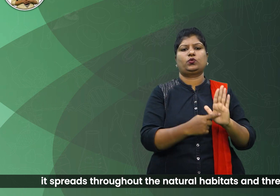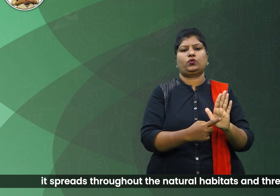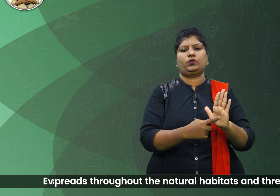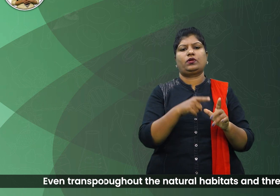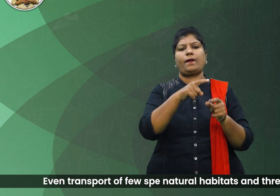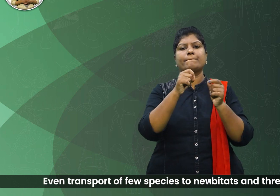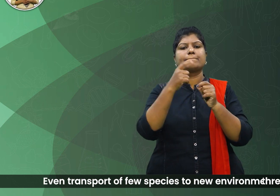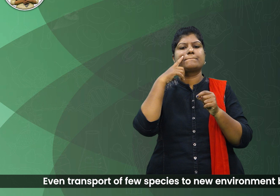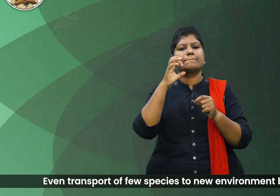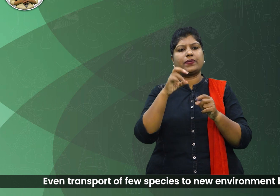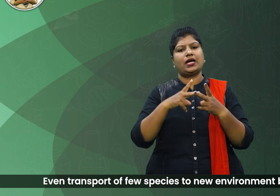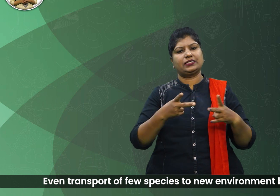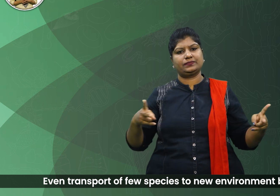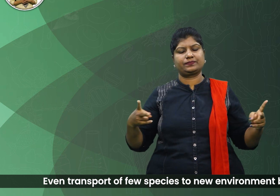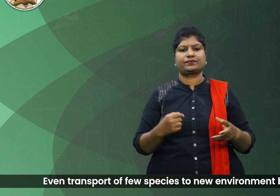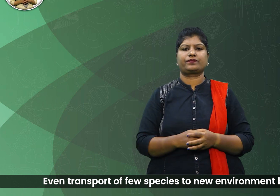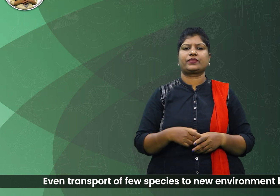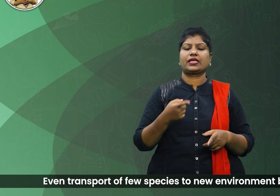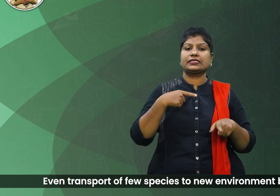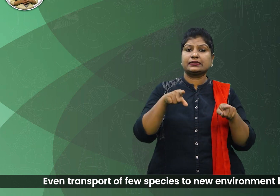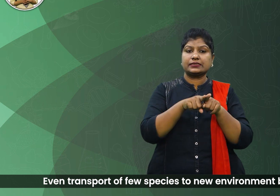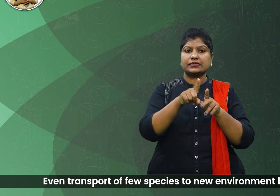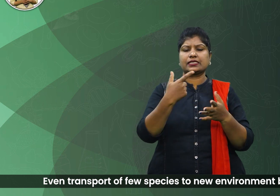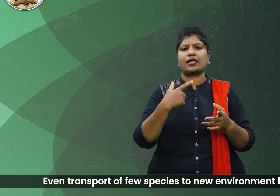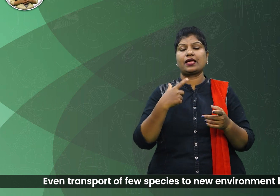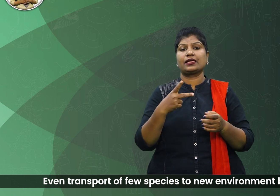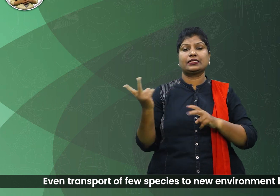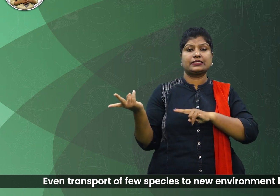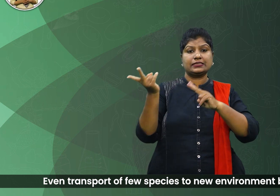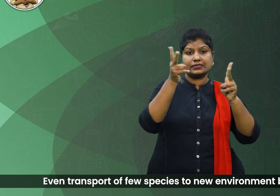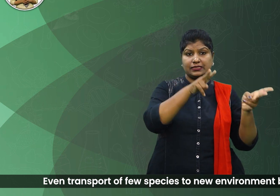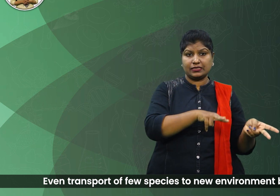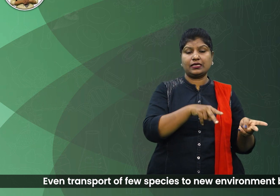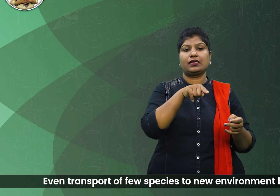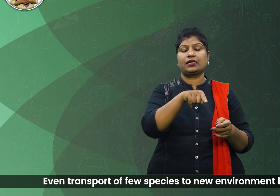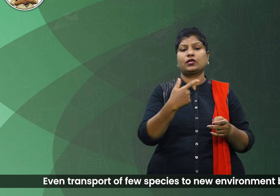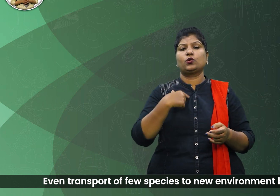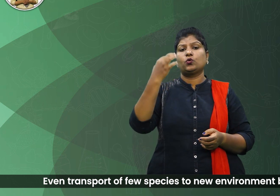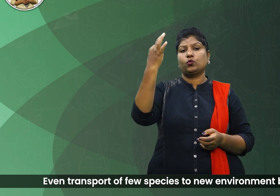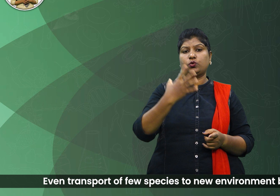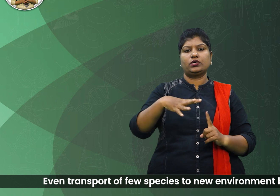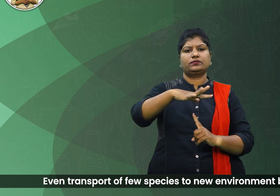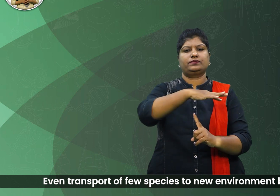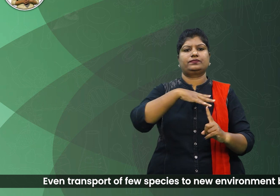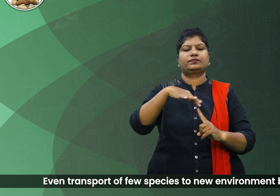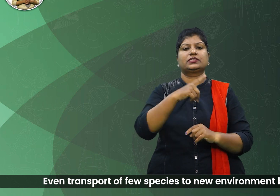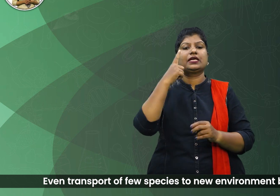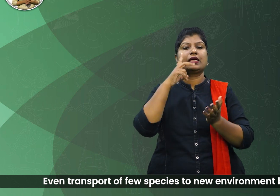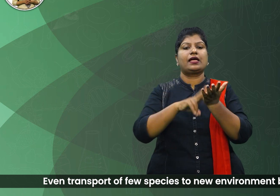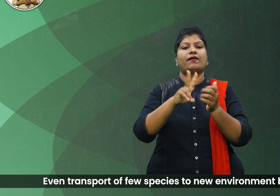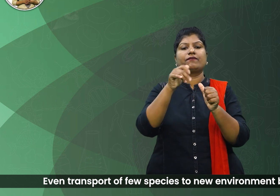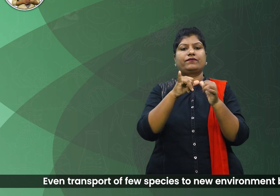Even transport of few species to new environment becomes invasive.